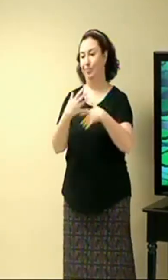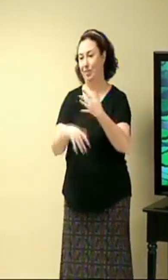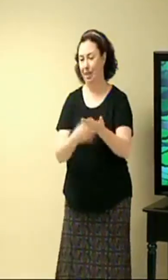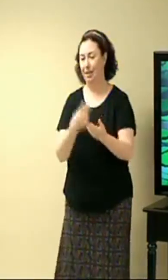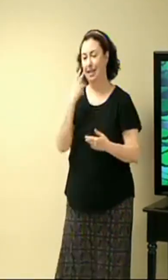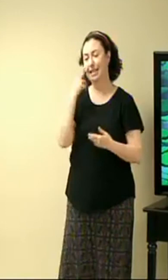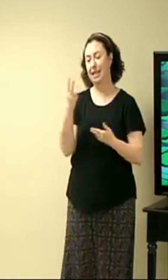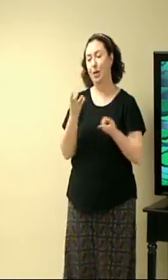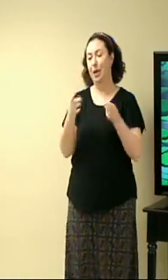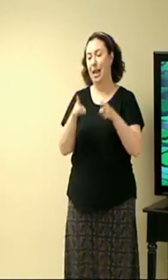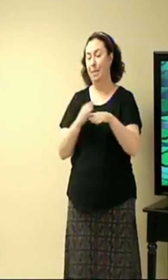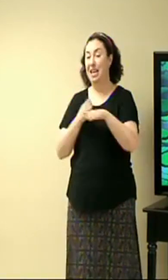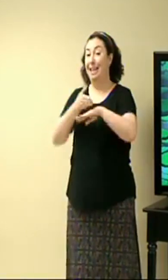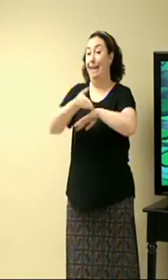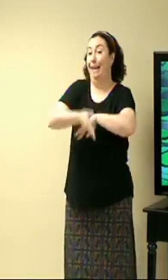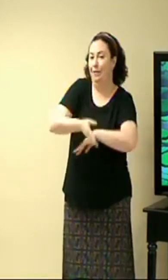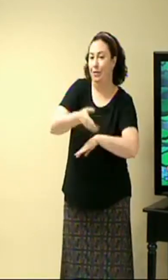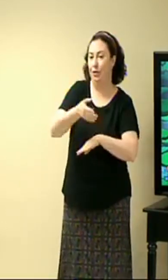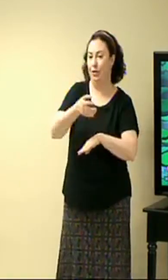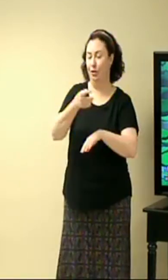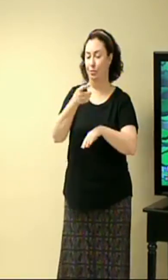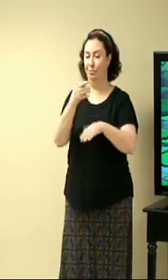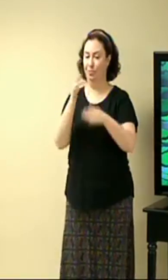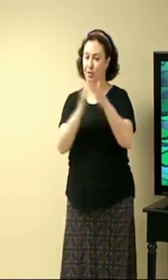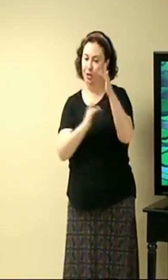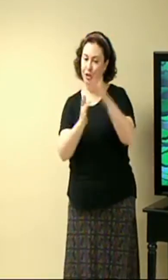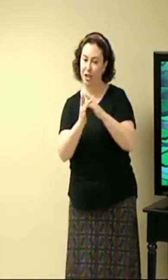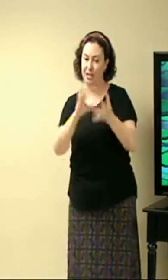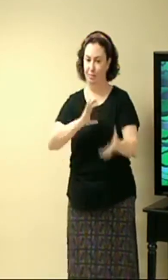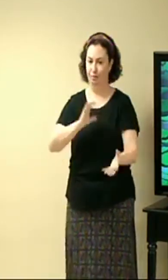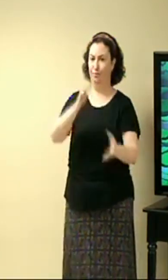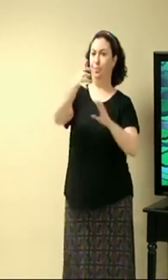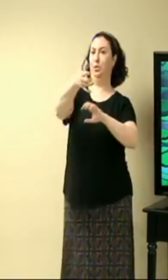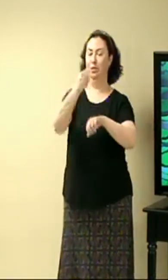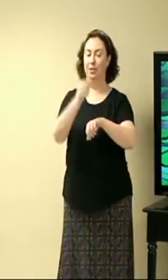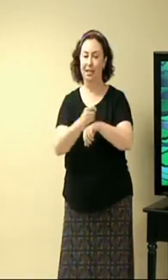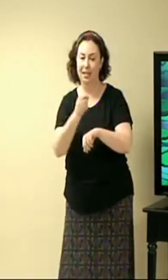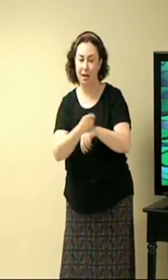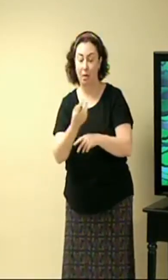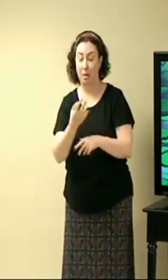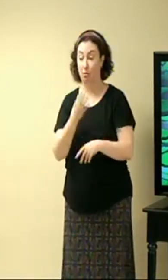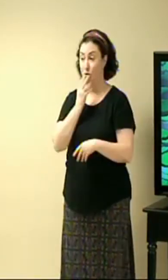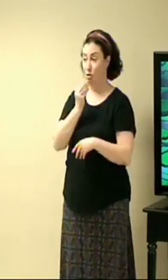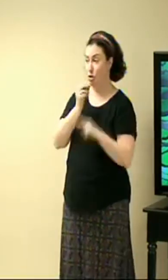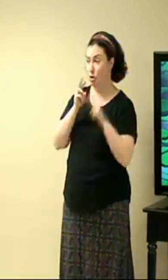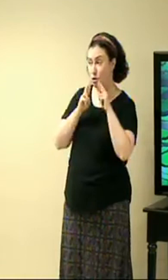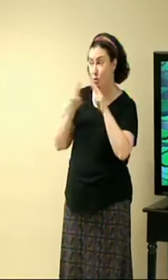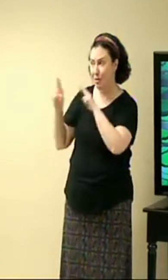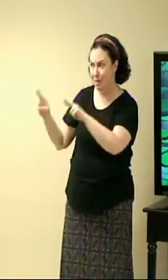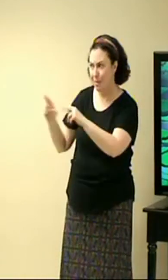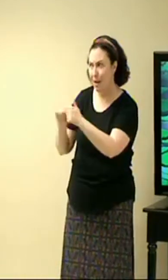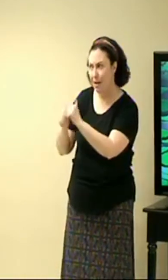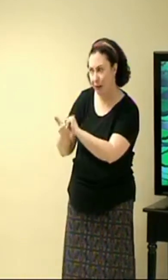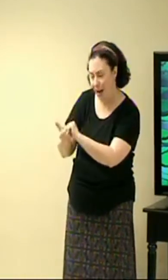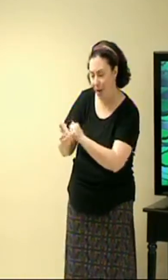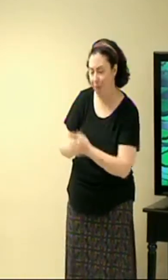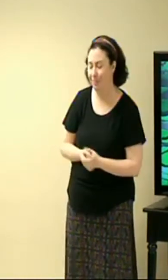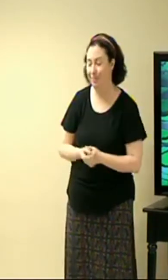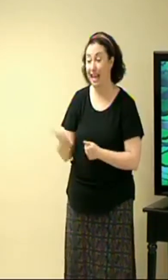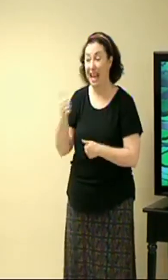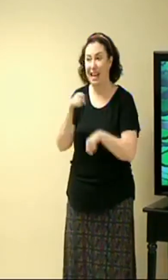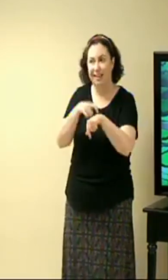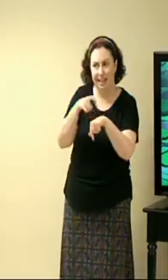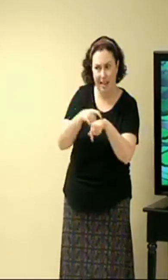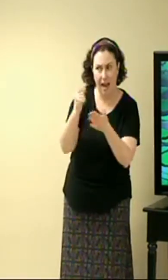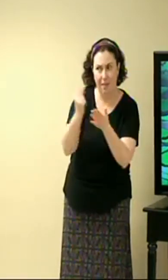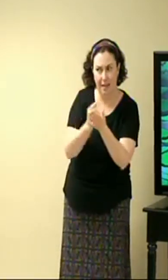aftermath. Look at the next verse. The Jews then responded to him. Anytime the Gospel of John has that phrase, the Jews, it's